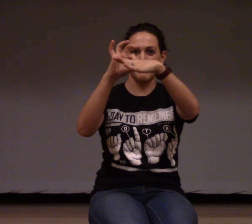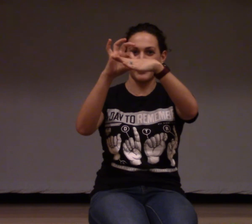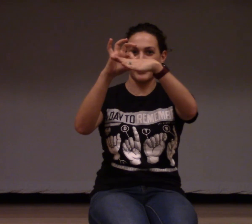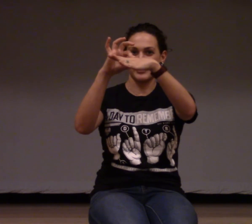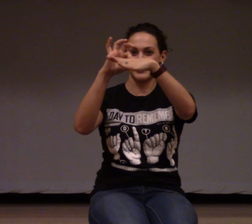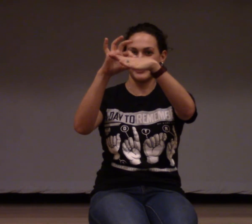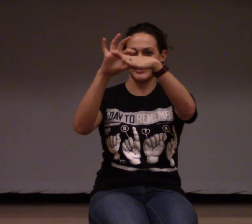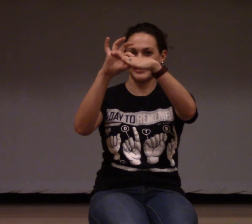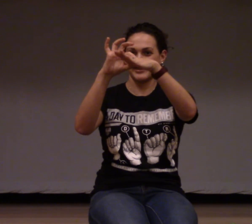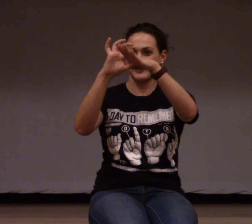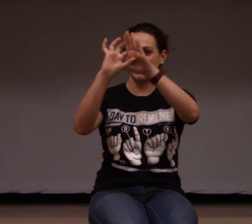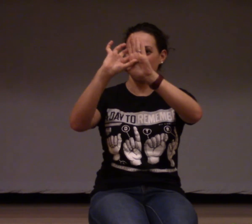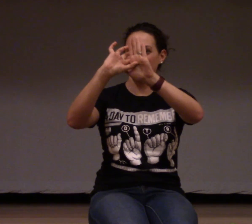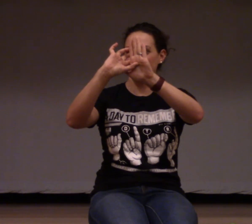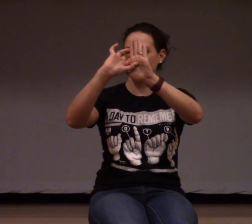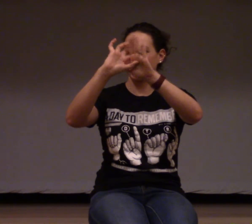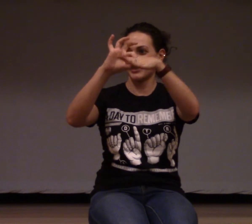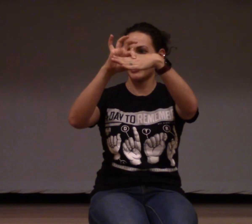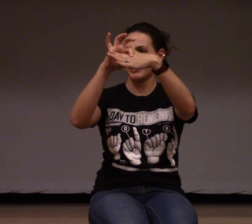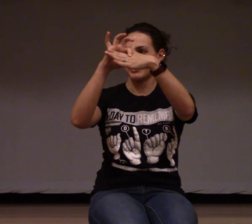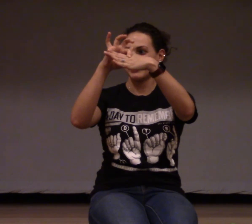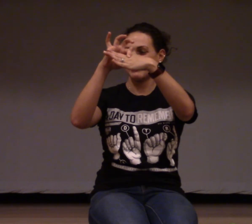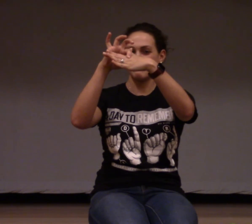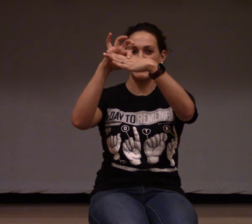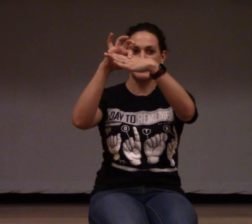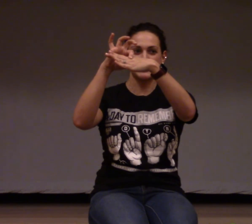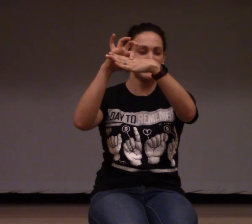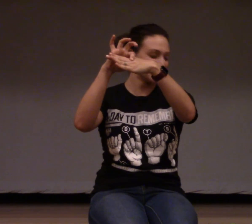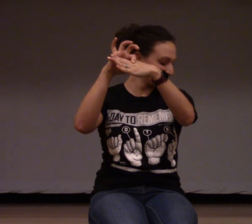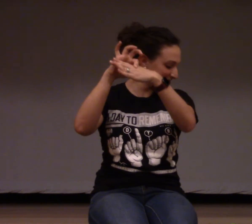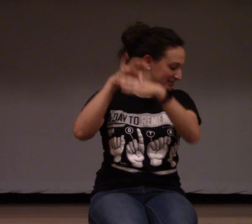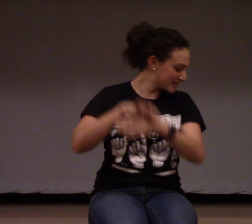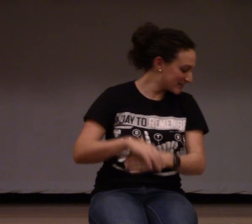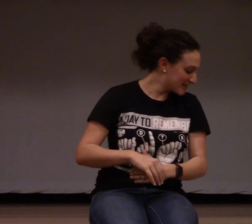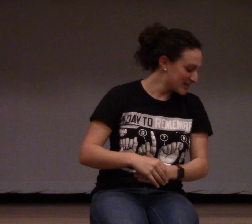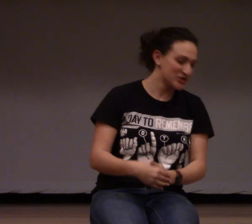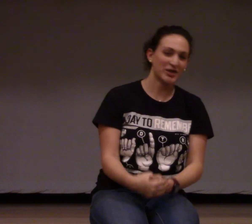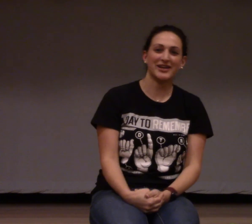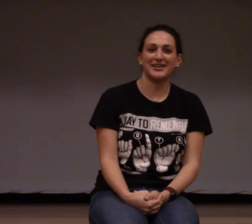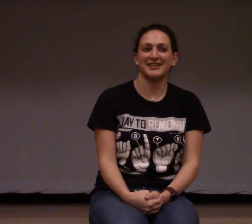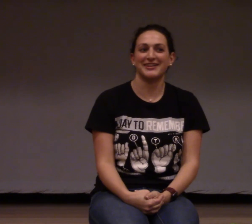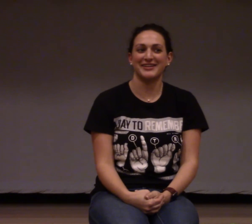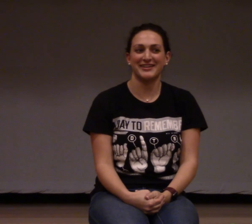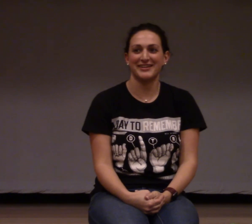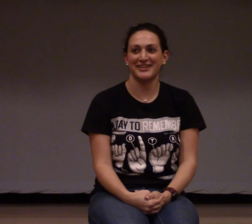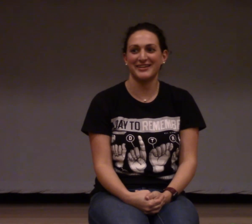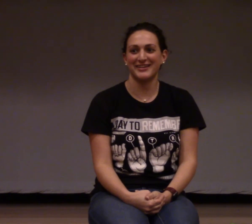hand and pinch it. Meat. Chicken.